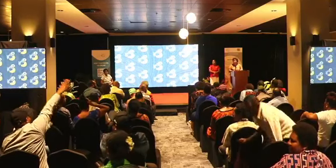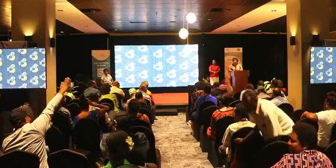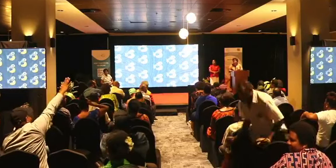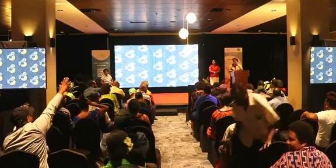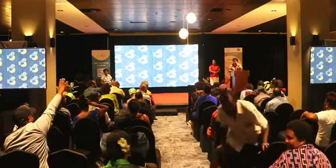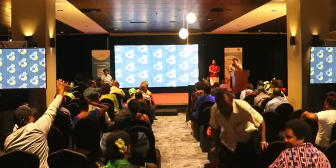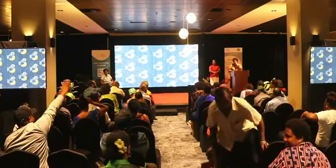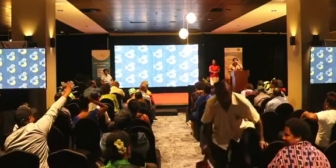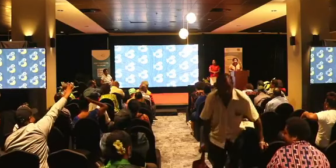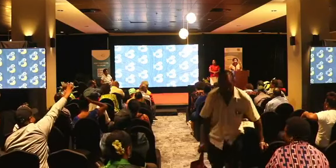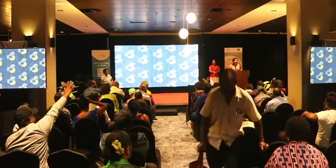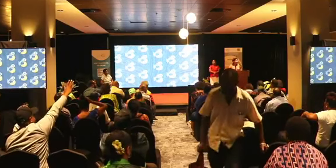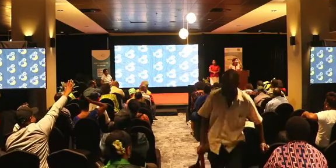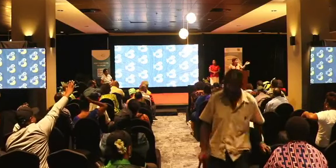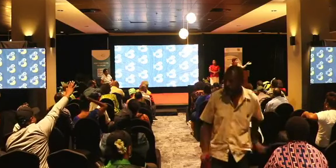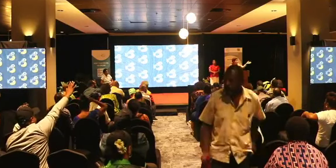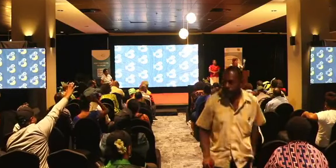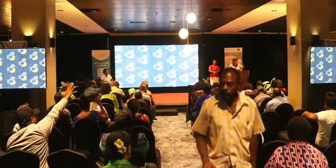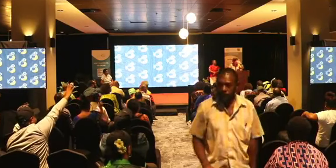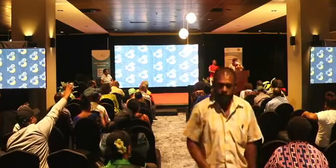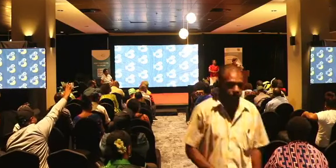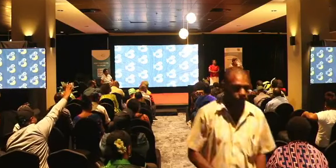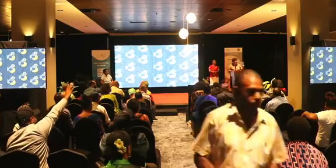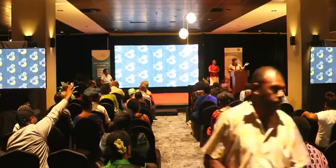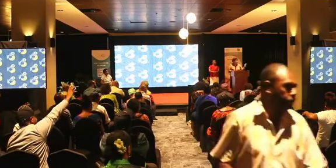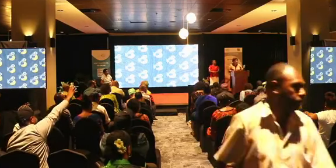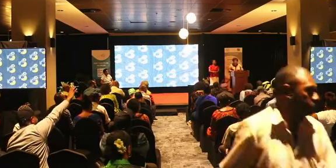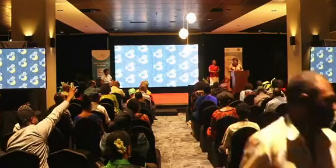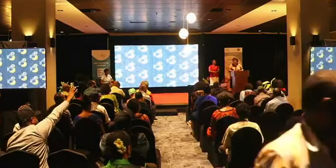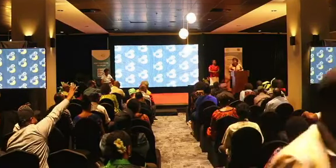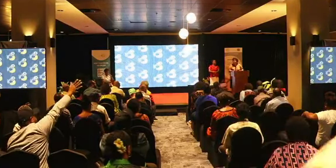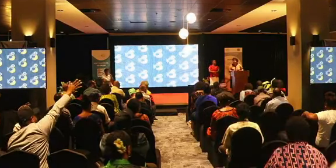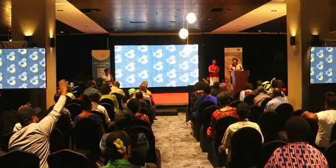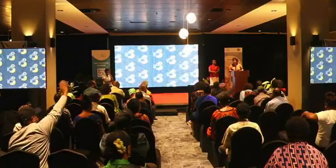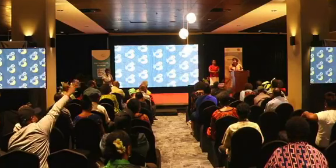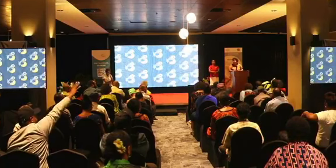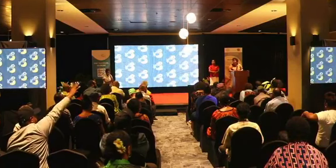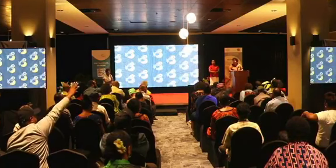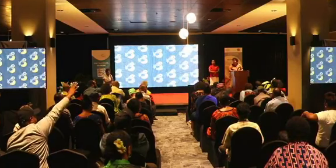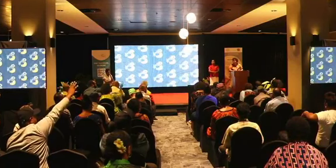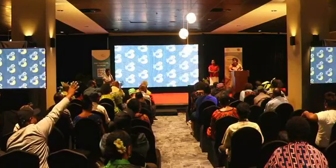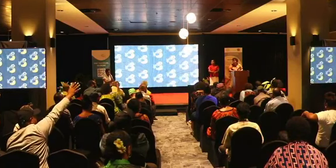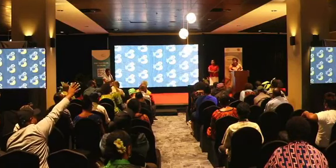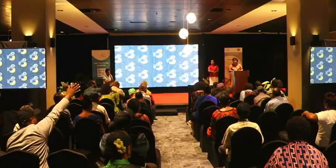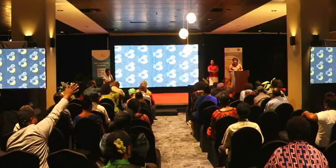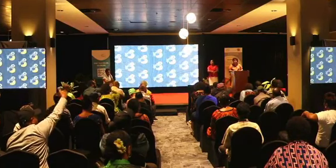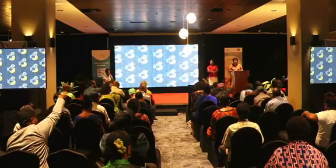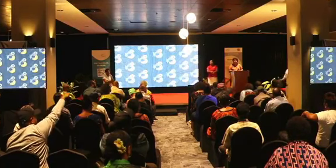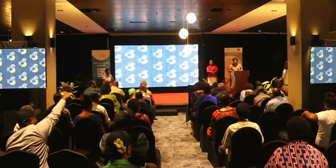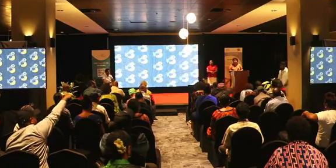Okay, I'll leave it to the staff on the ground to take the mic.